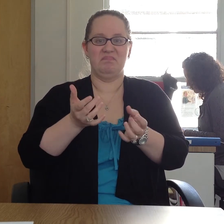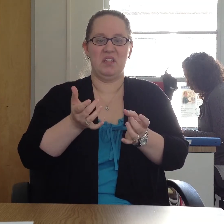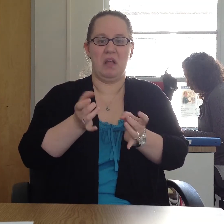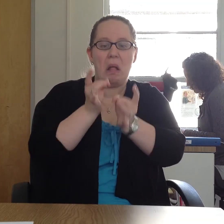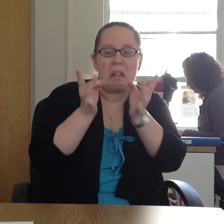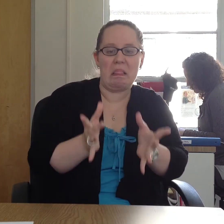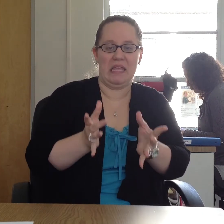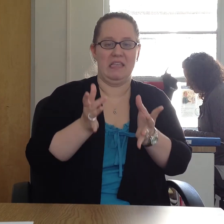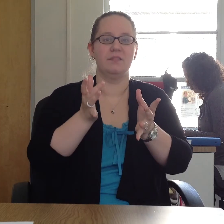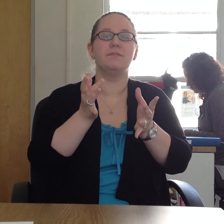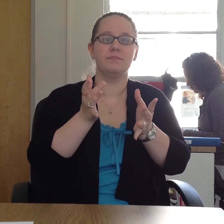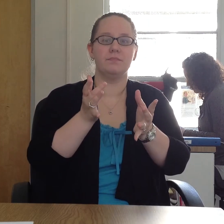petrifying bacteria.